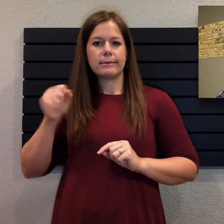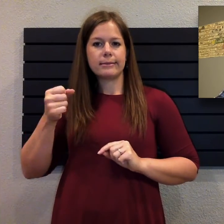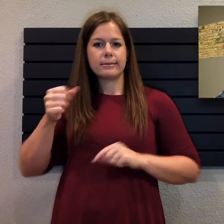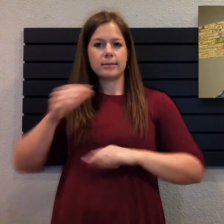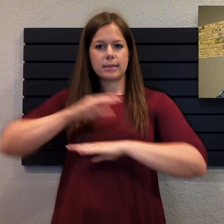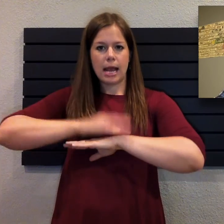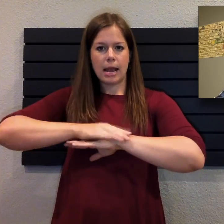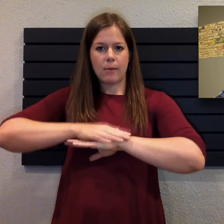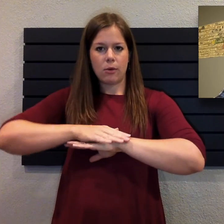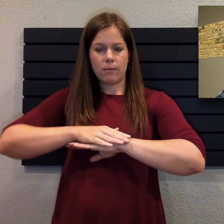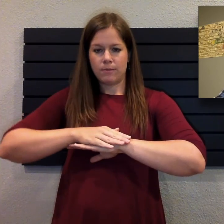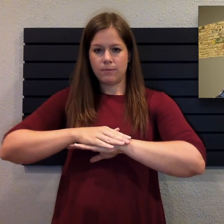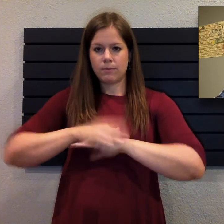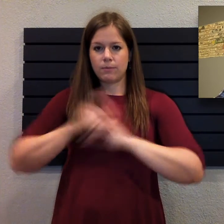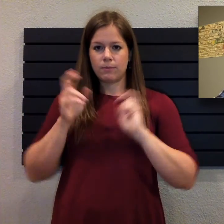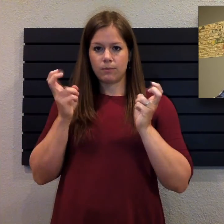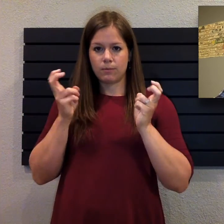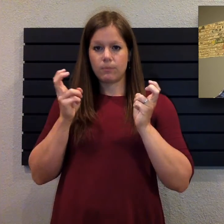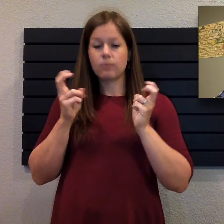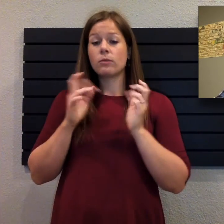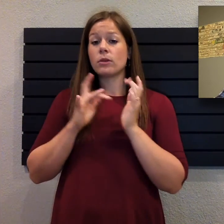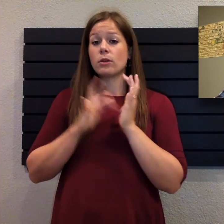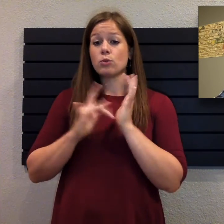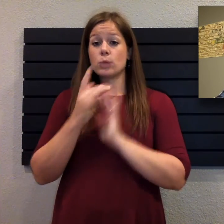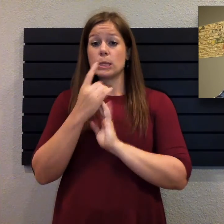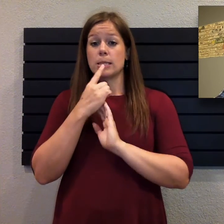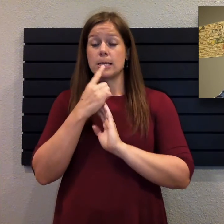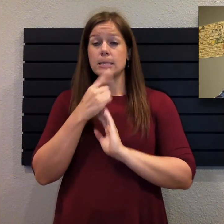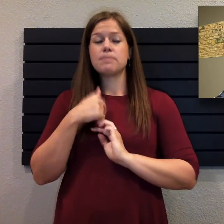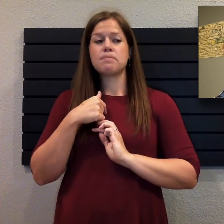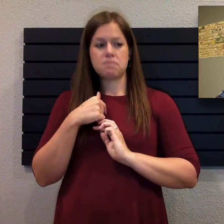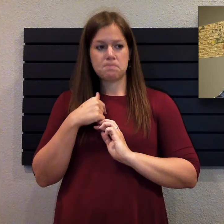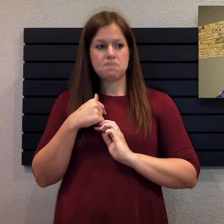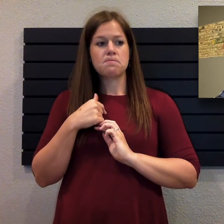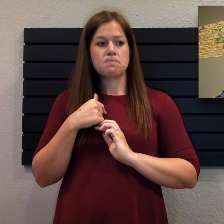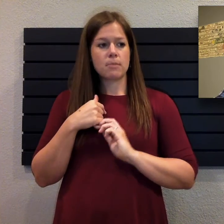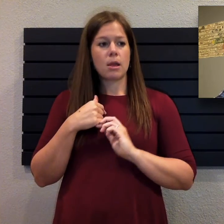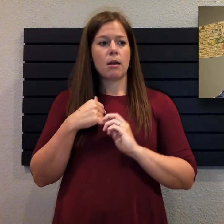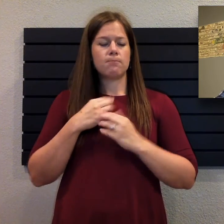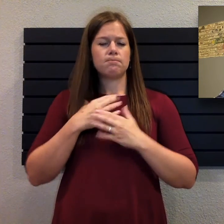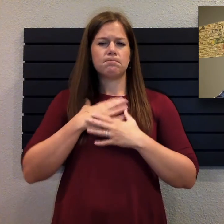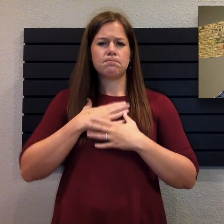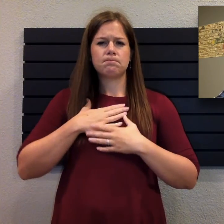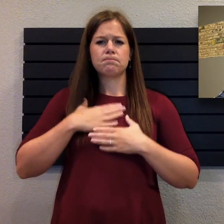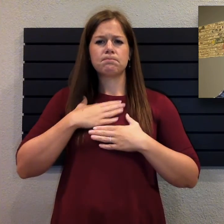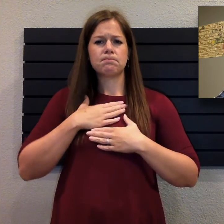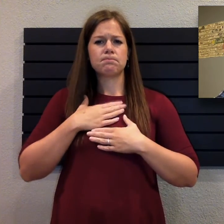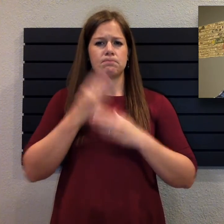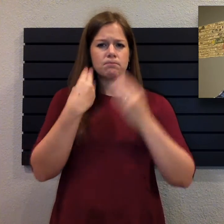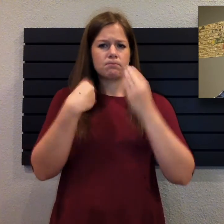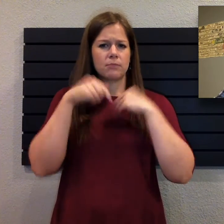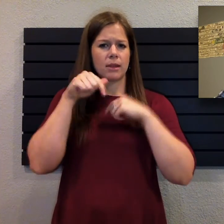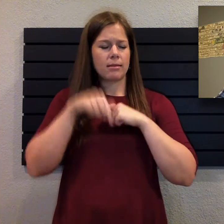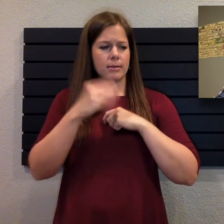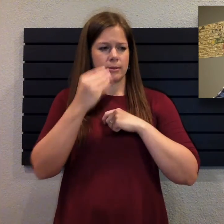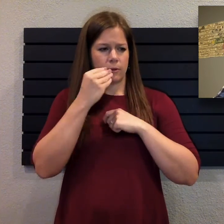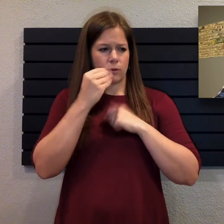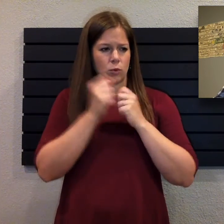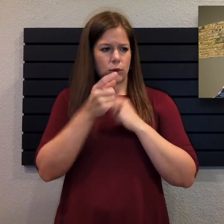the church at large. And Jesus says, I have earnestly desired to eat this Passover with you before I